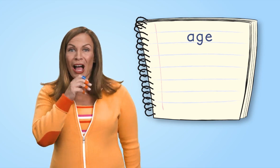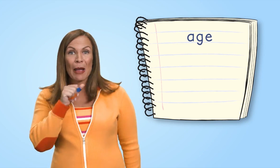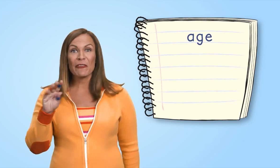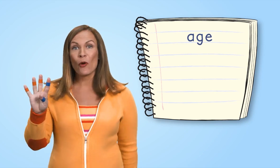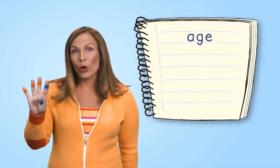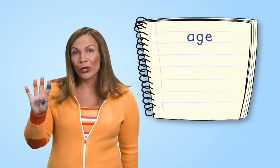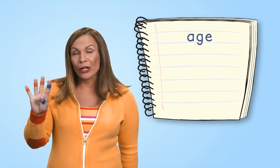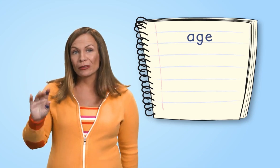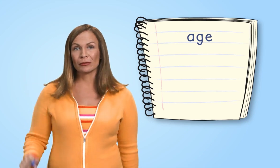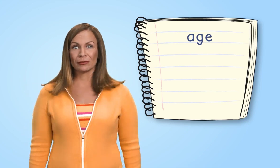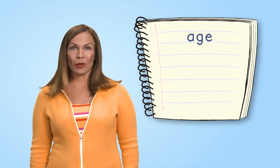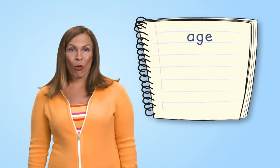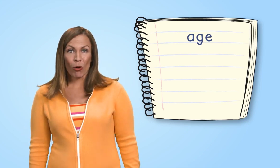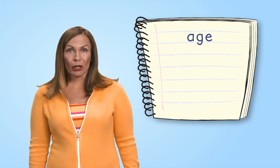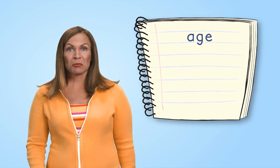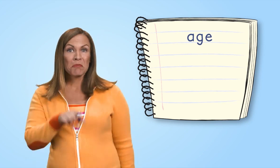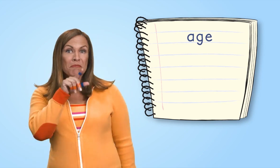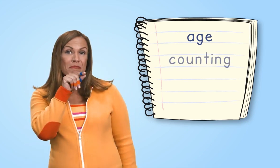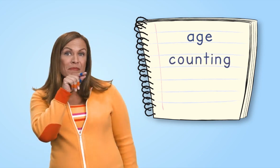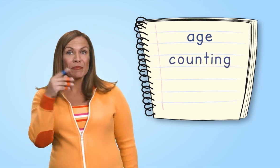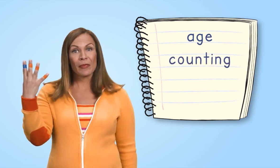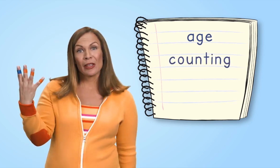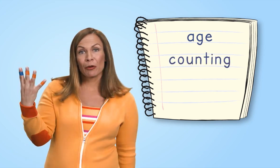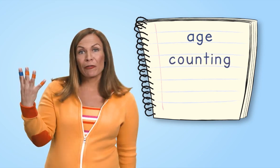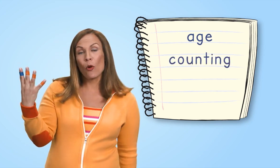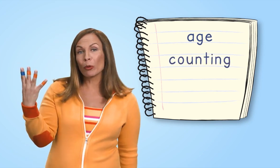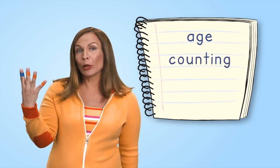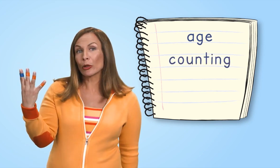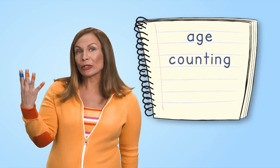I'm 4. Or there are 4 birds.